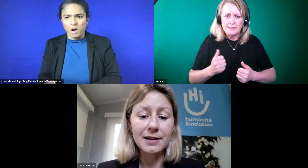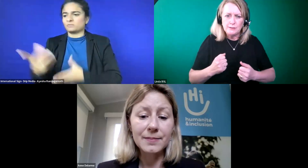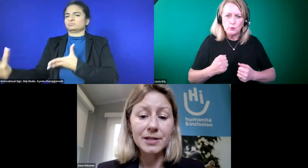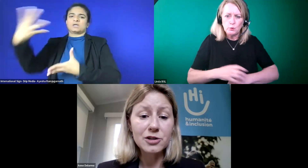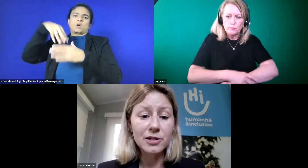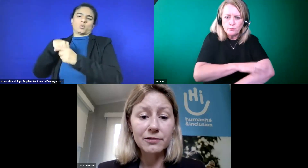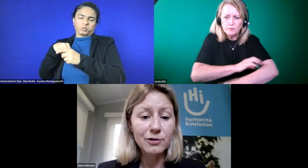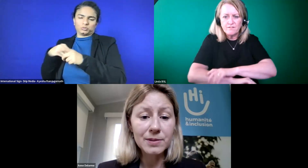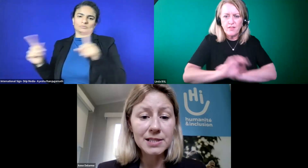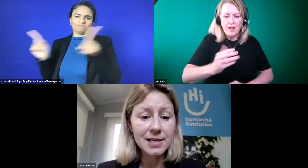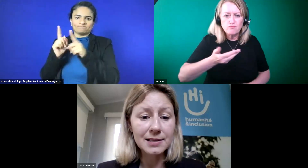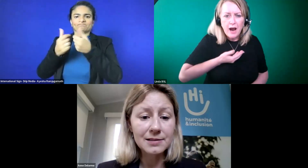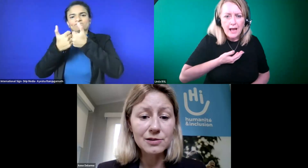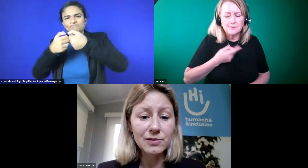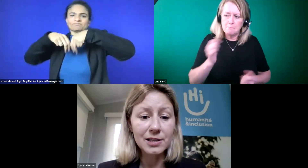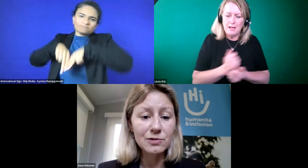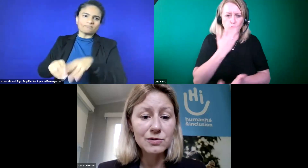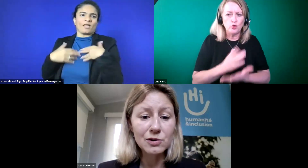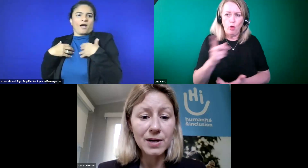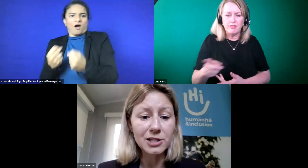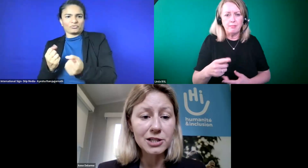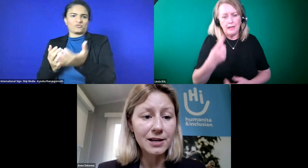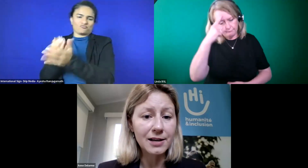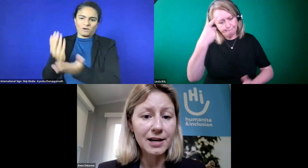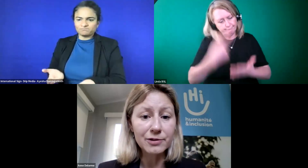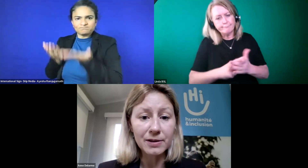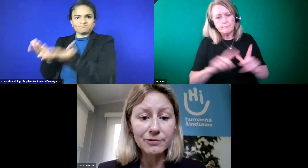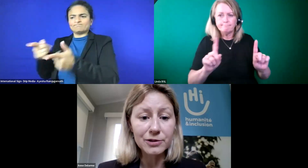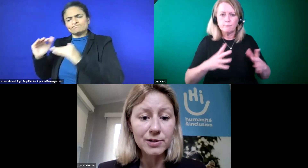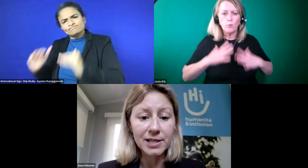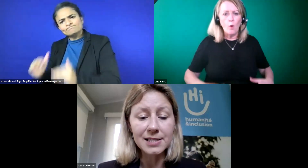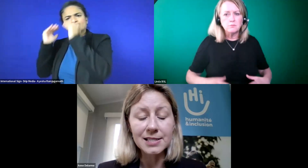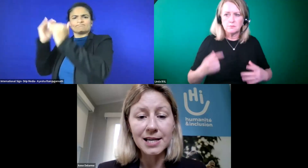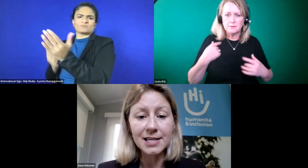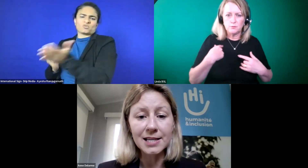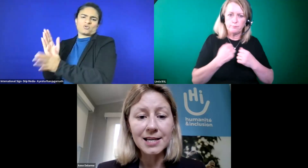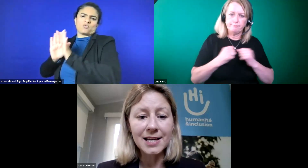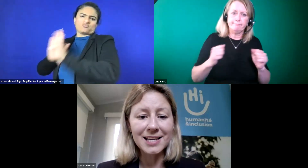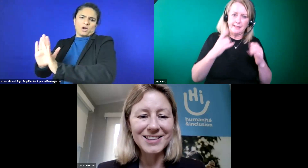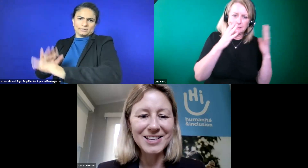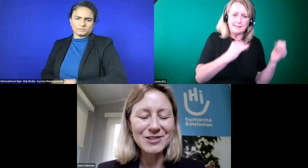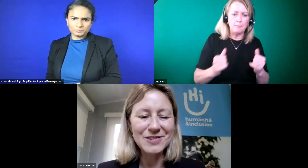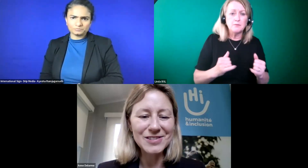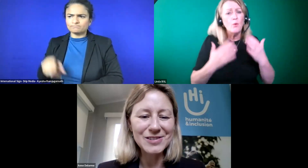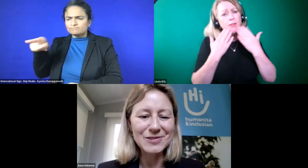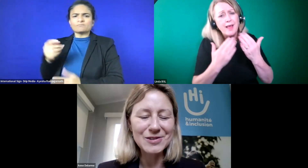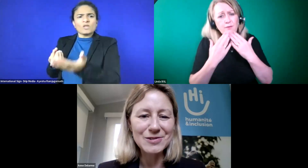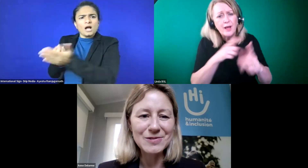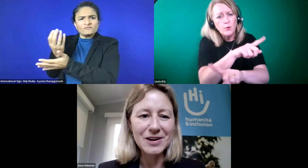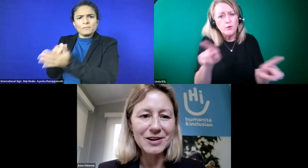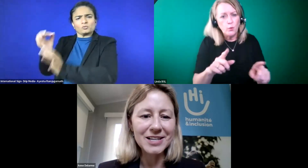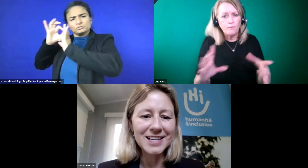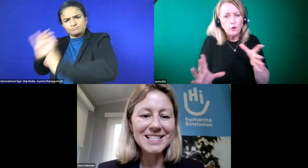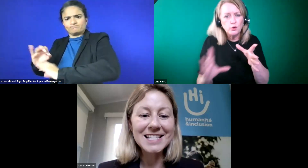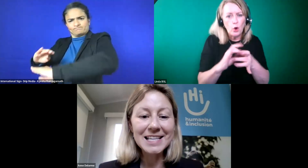and ensuring informed consent. So thank you so much, everyone, for joining us today. And thank you also